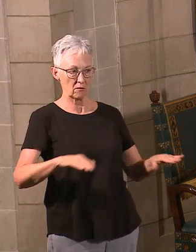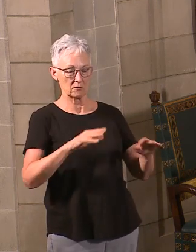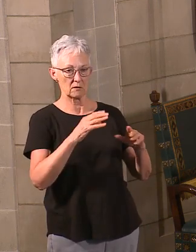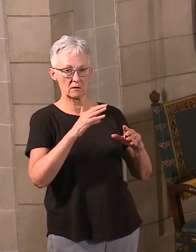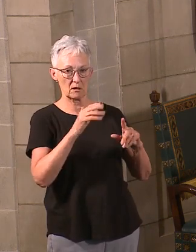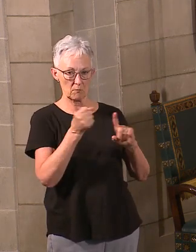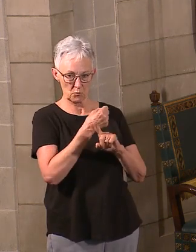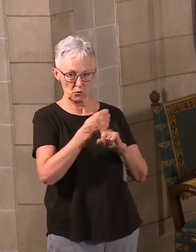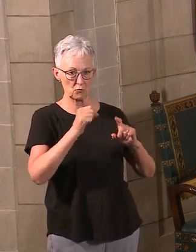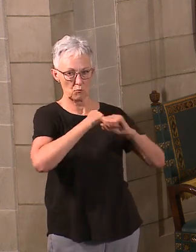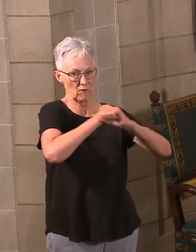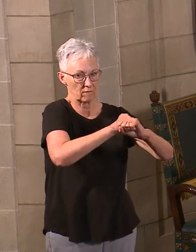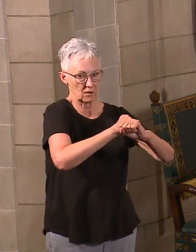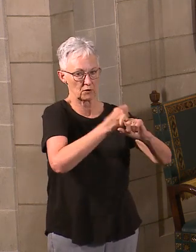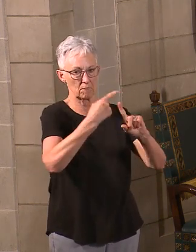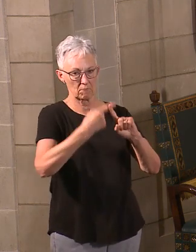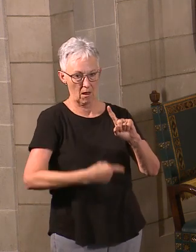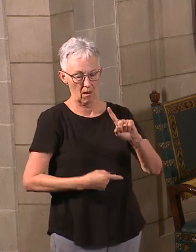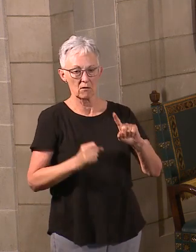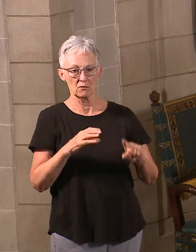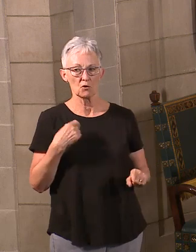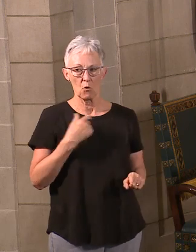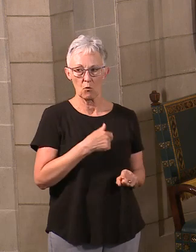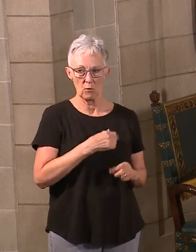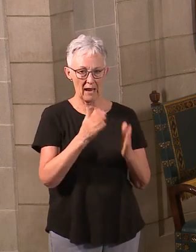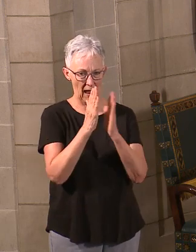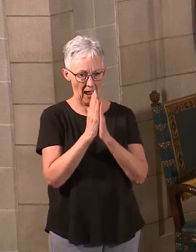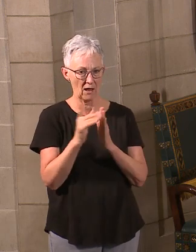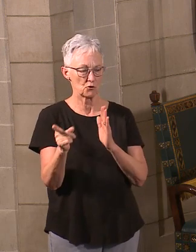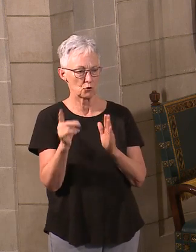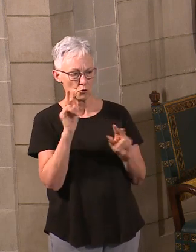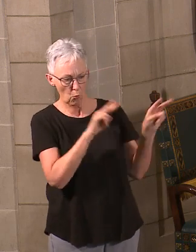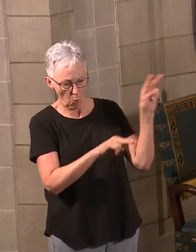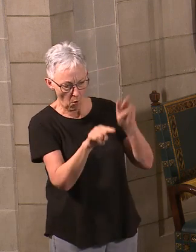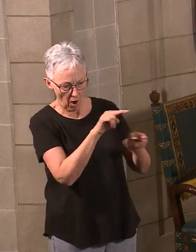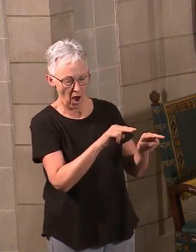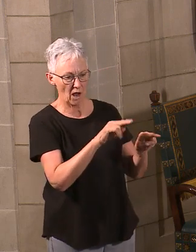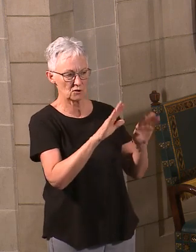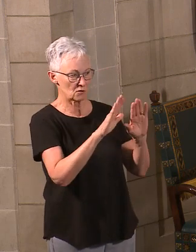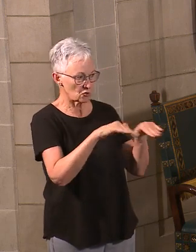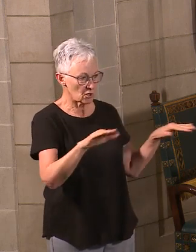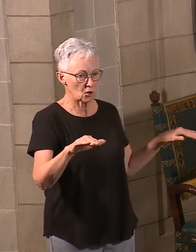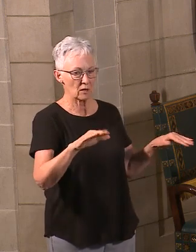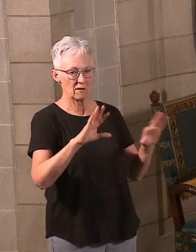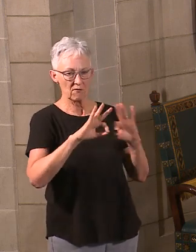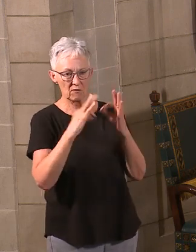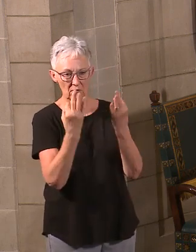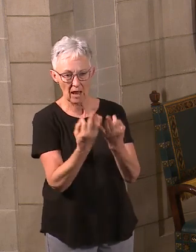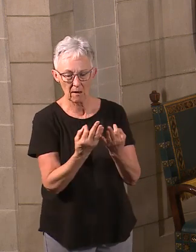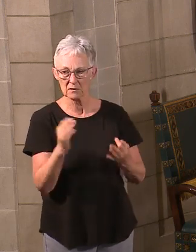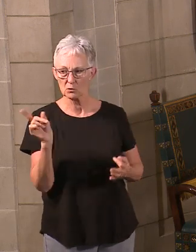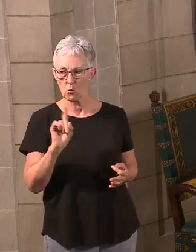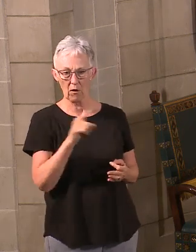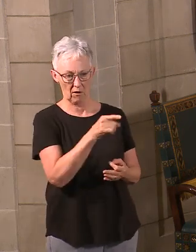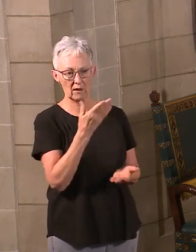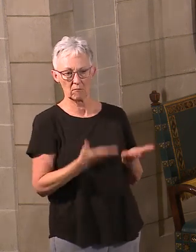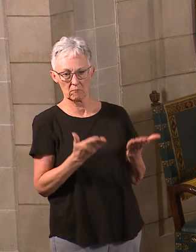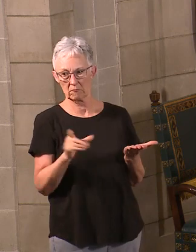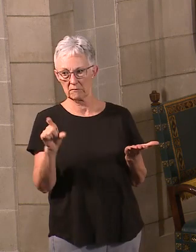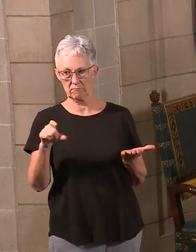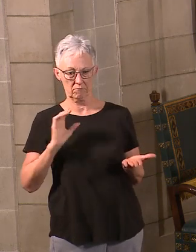your support and encouragement. Check on each other during this time to ensure our most vulnerable citizens are safe and supported. It